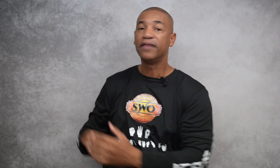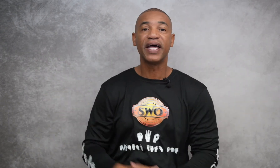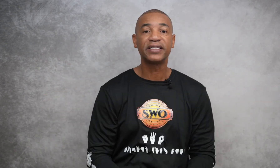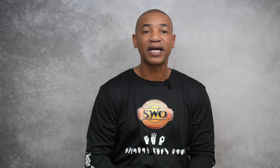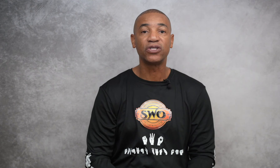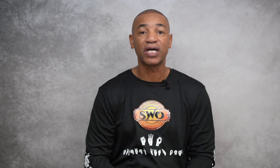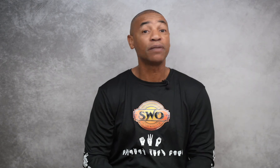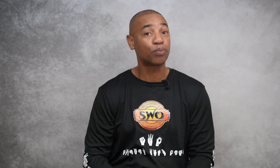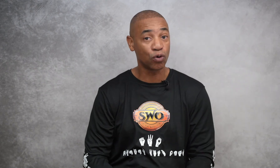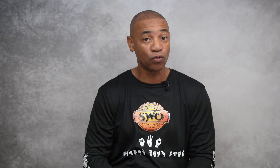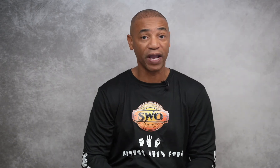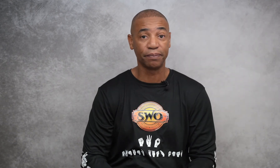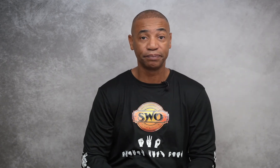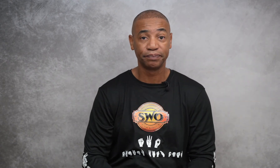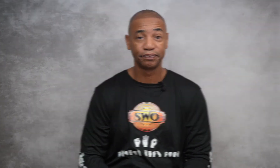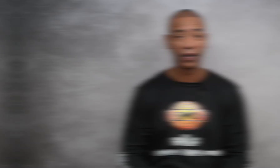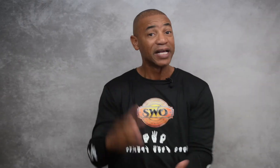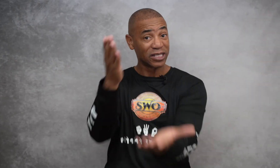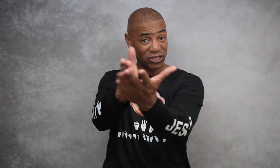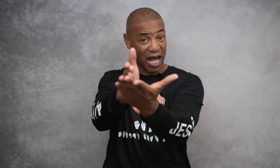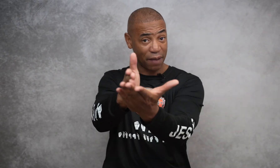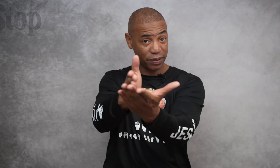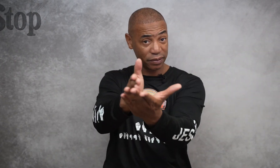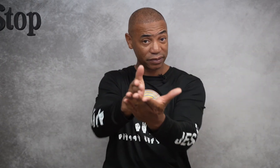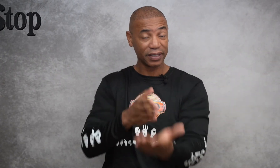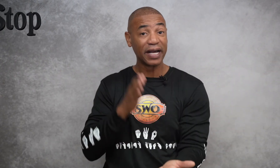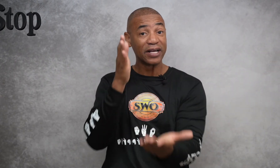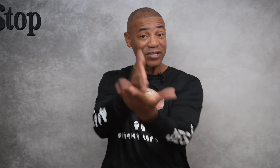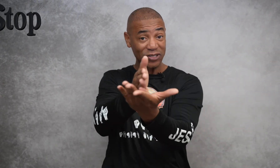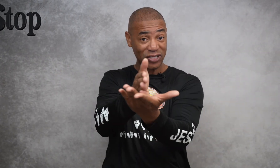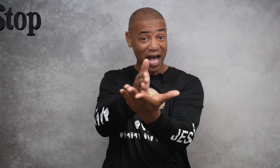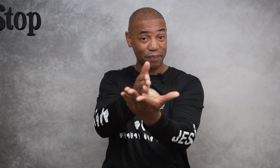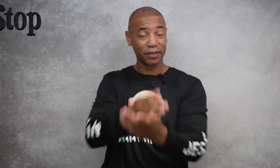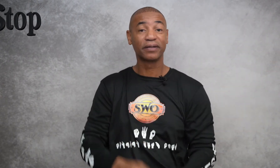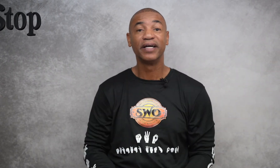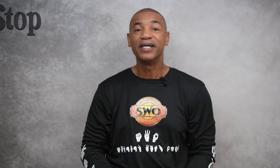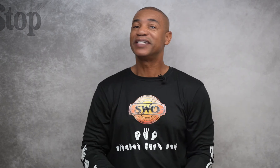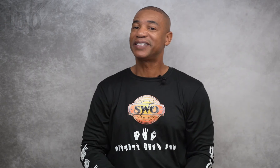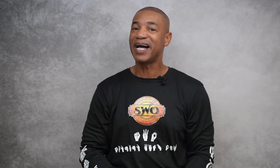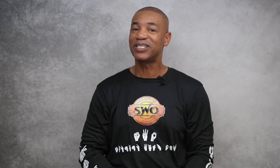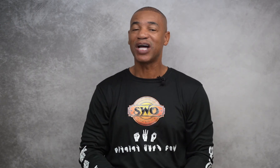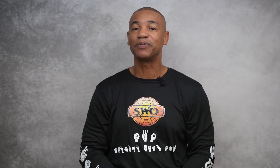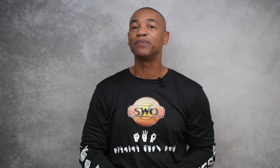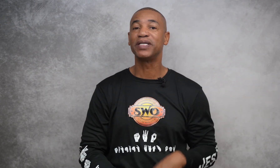That is how you sign program. Stop. Stop. To sign stop, simply take